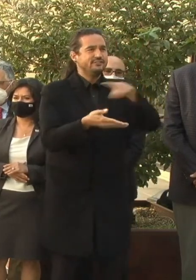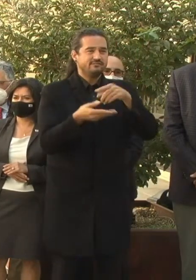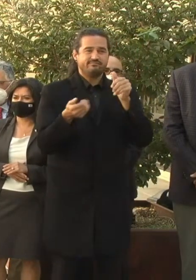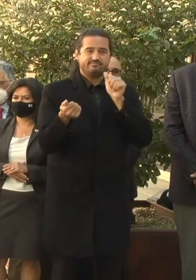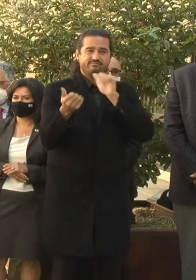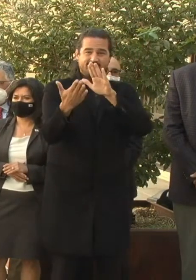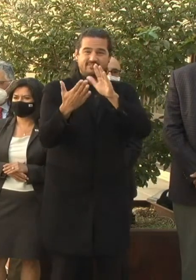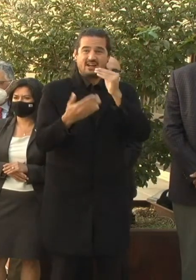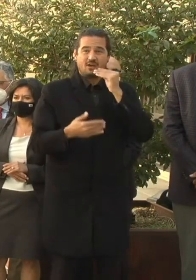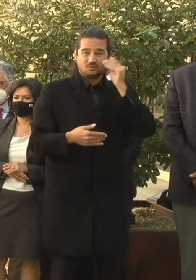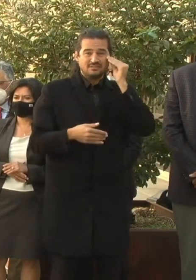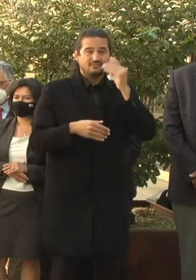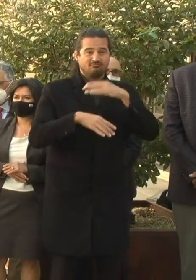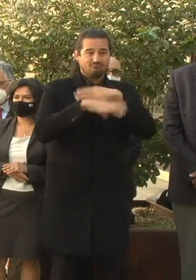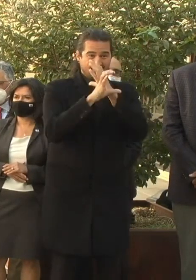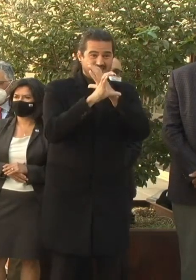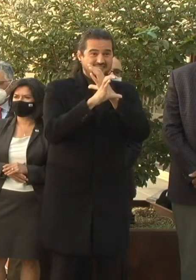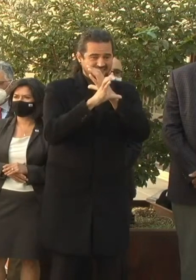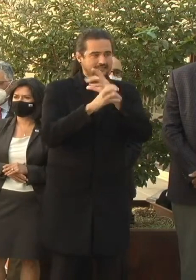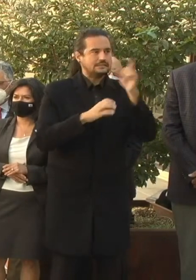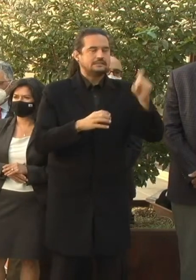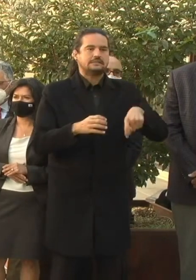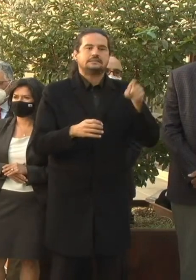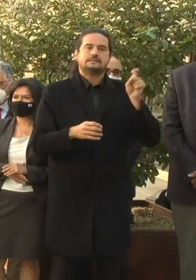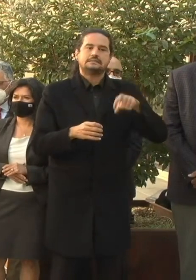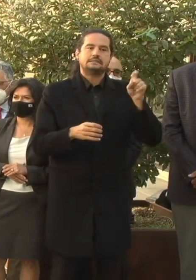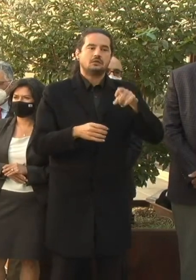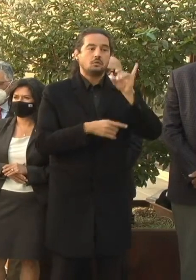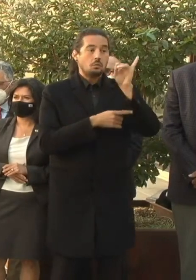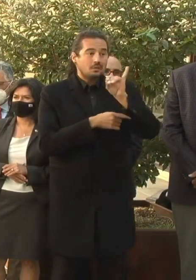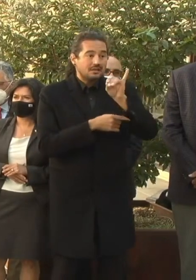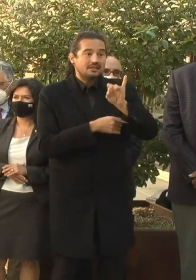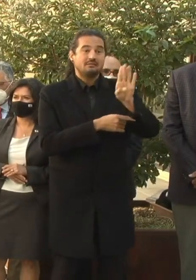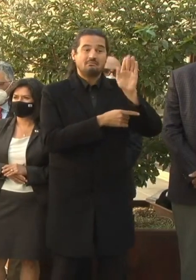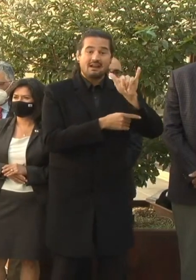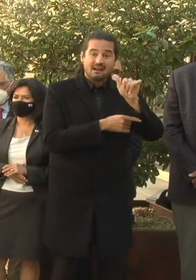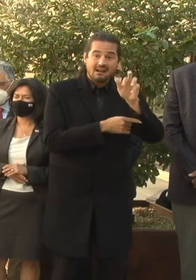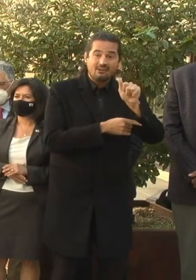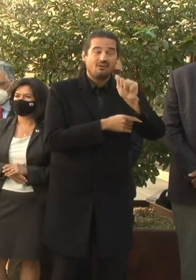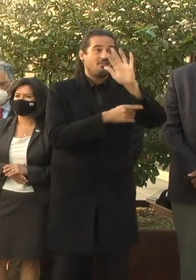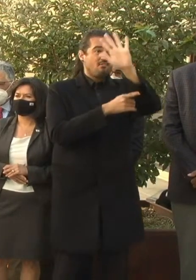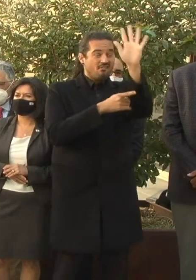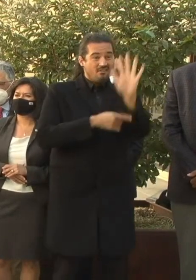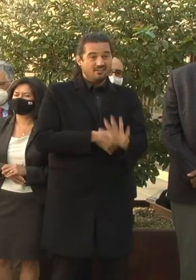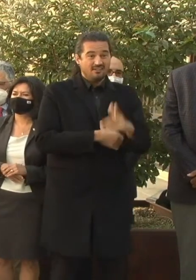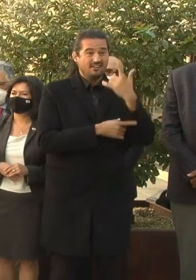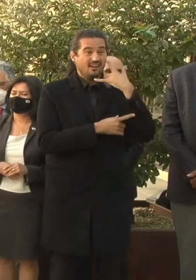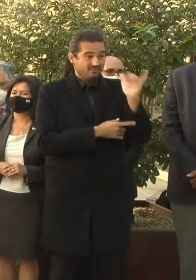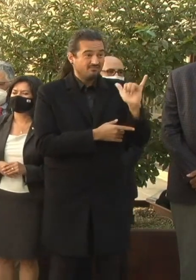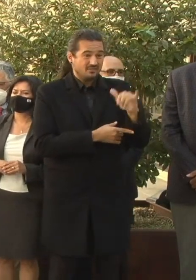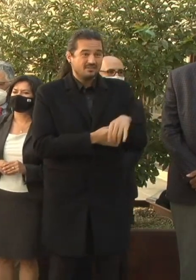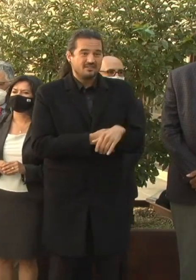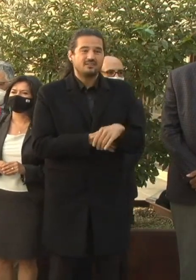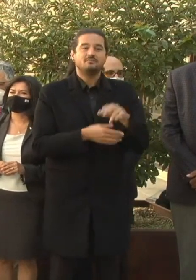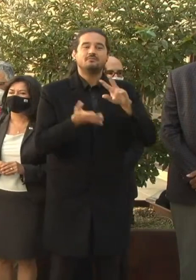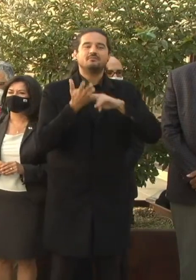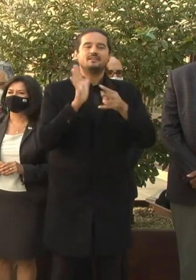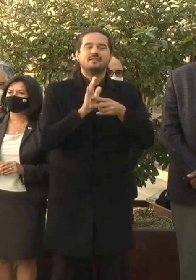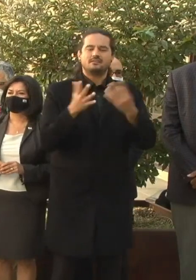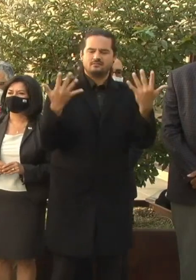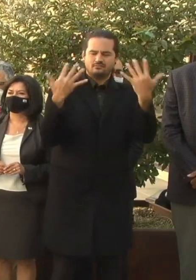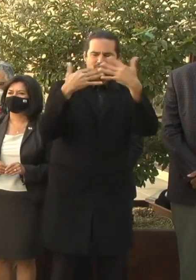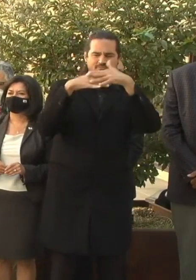need in Oakland, the Bay Area, and California. That includes streamlining the process